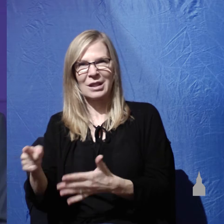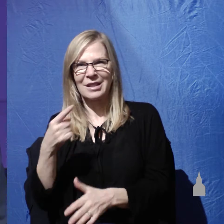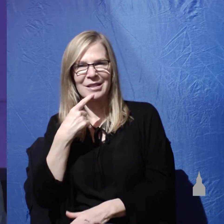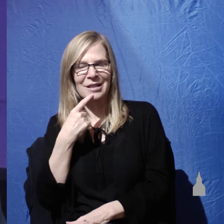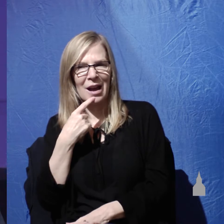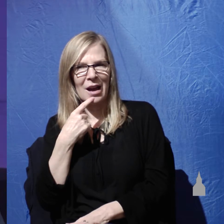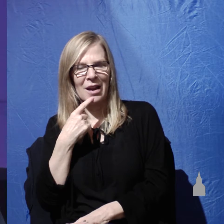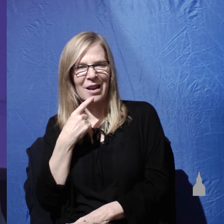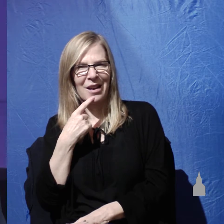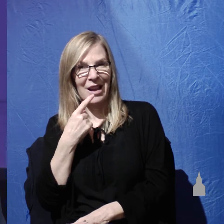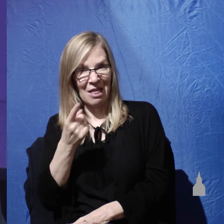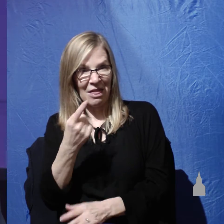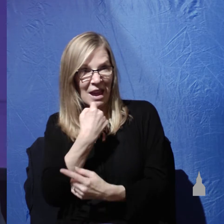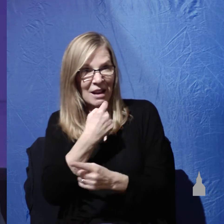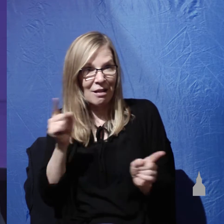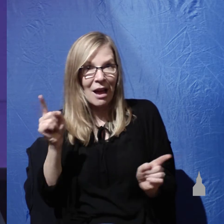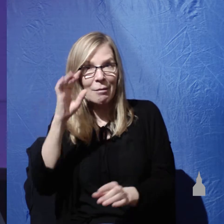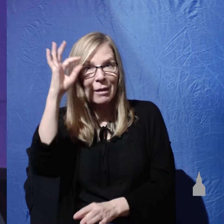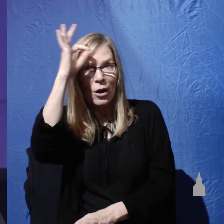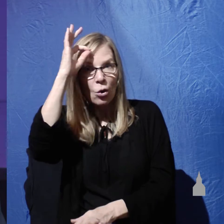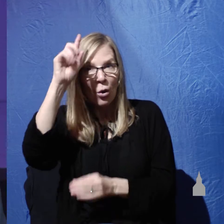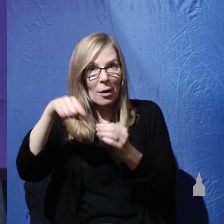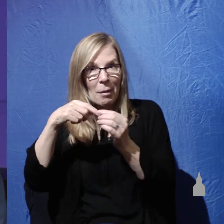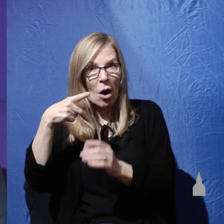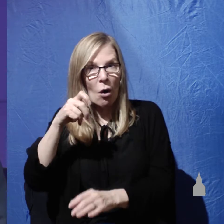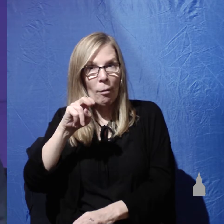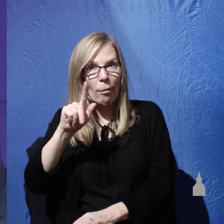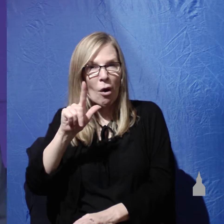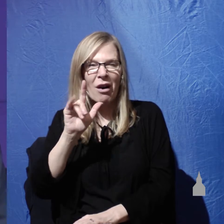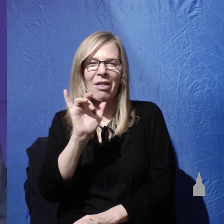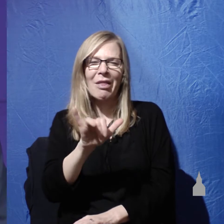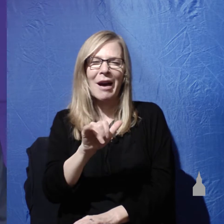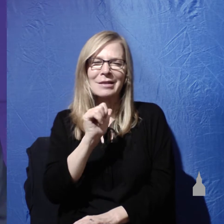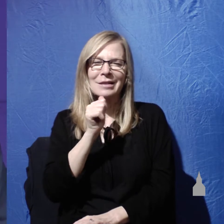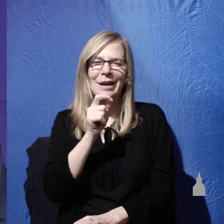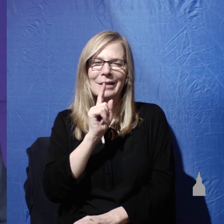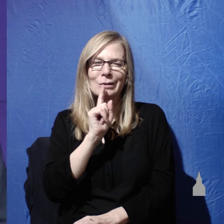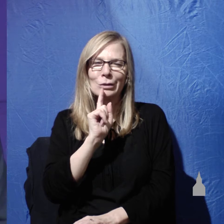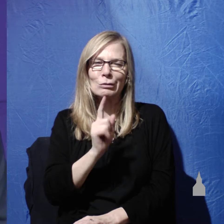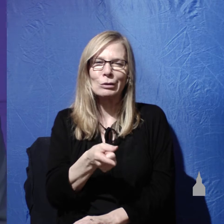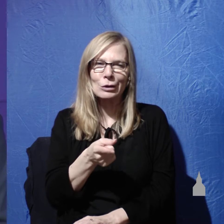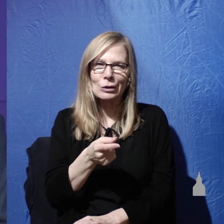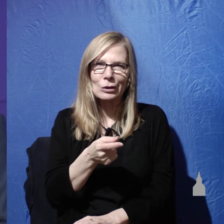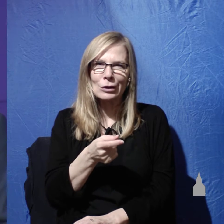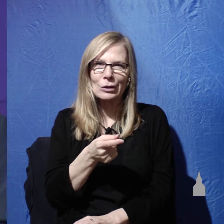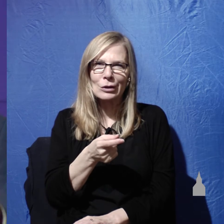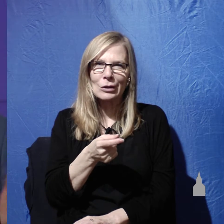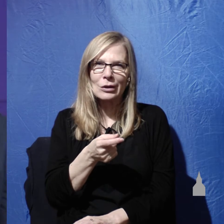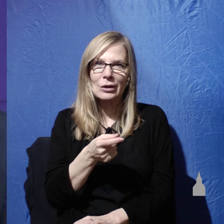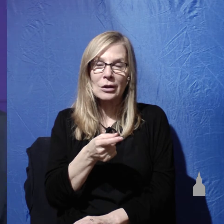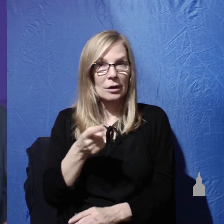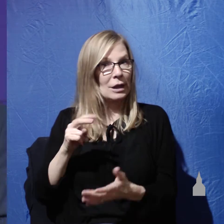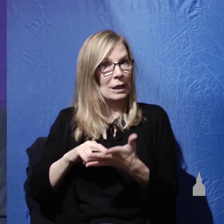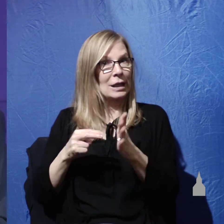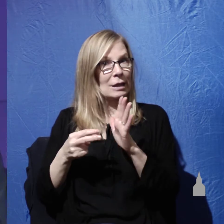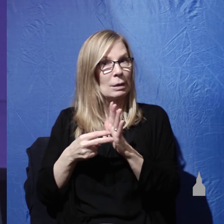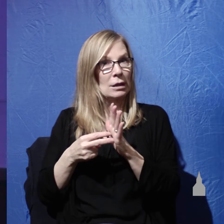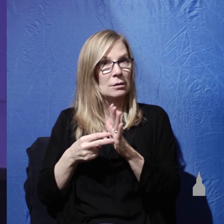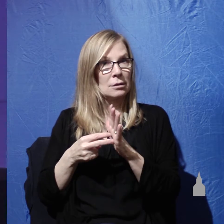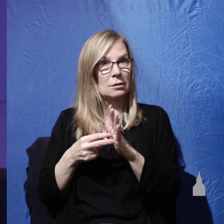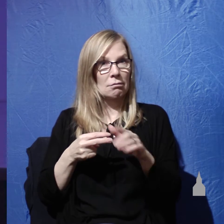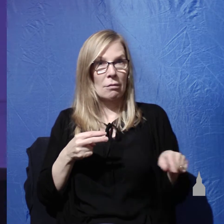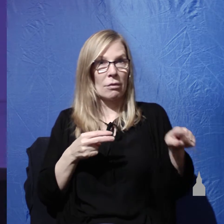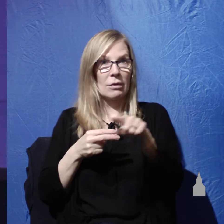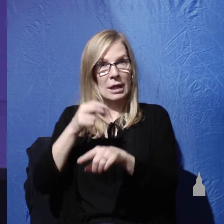this: their claim to know nothing about Paul was undoubtedly untrue. So what he's saying is these men are